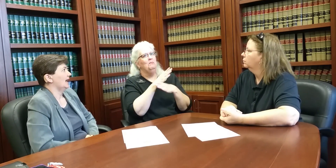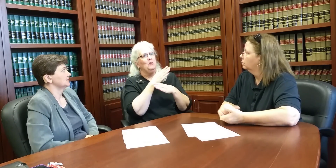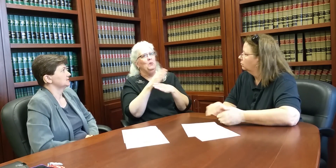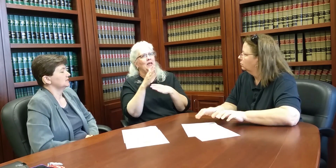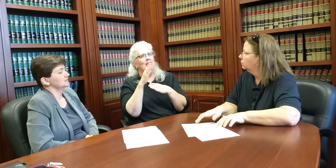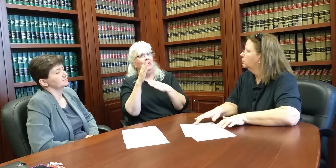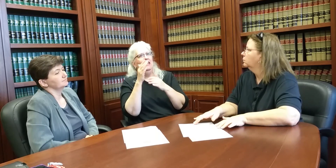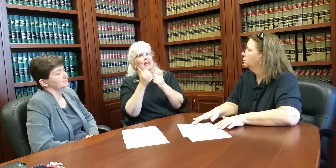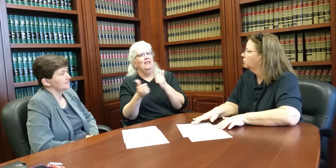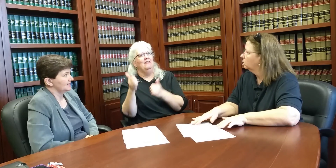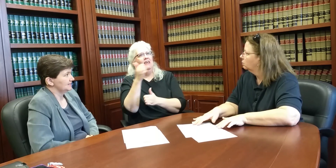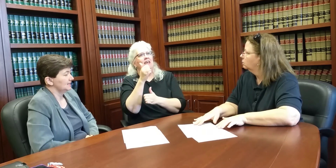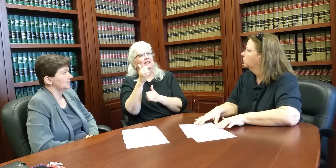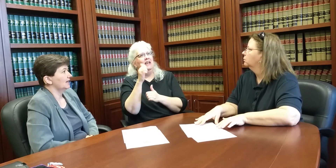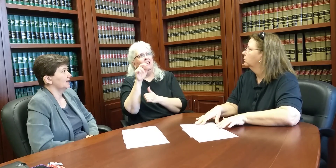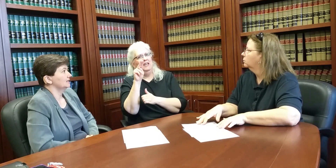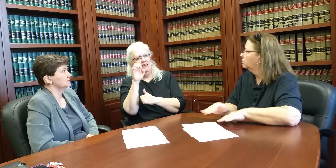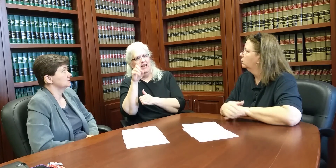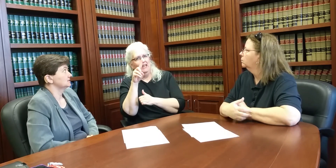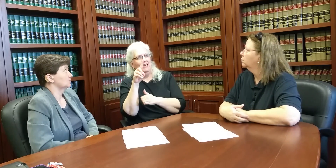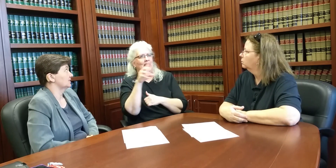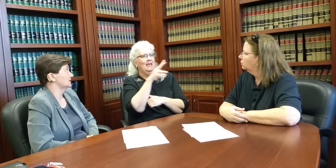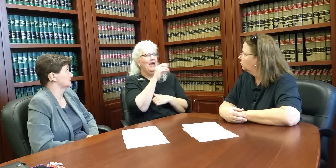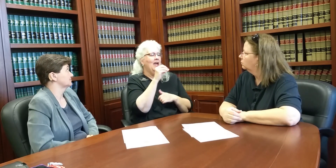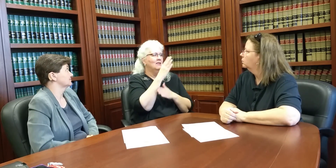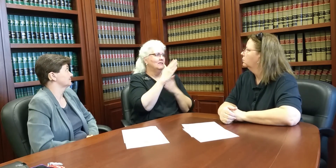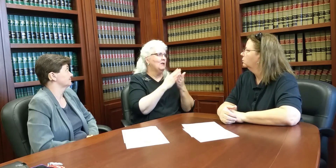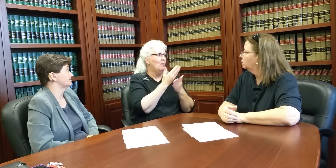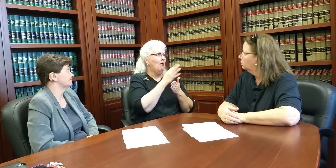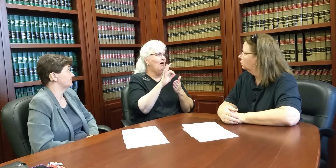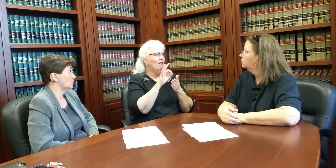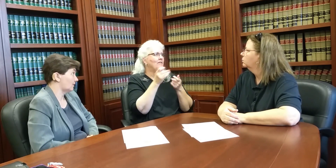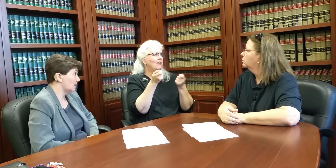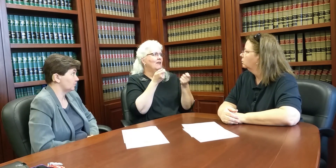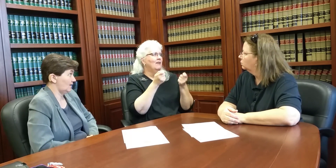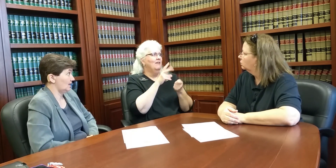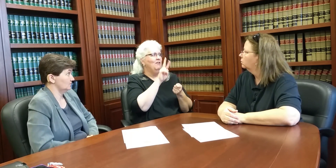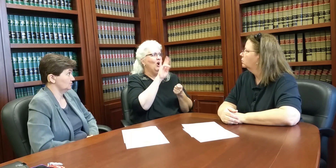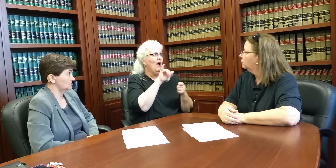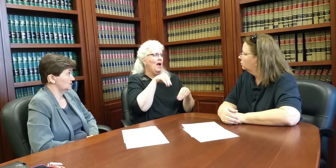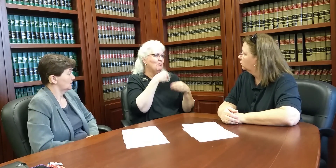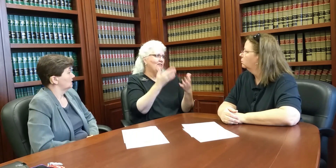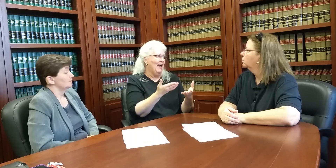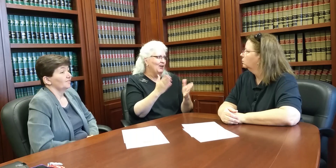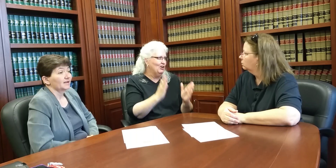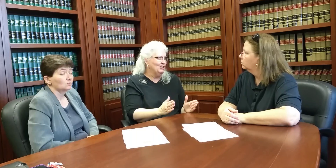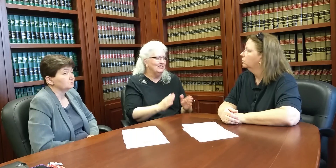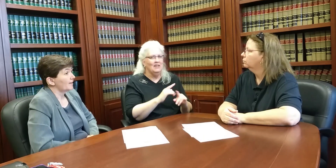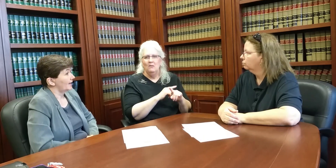at NAD and some of the BRI providers. But that goes back